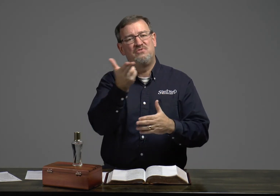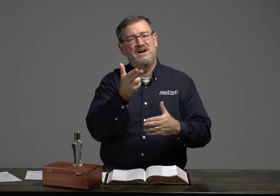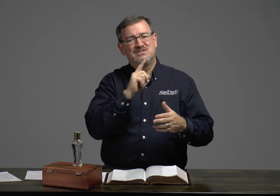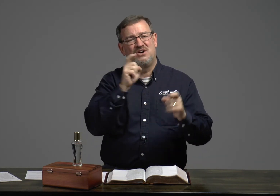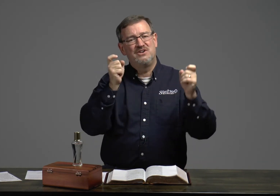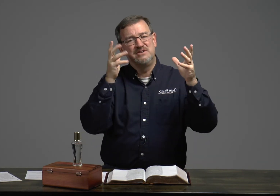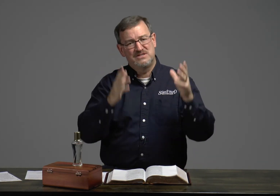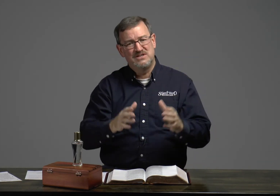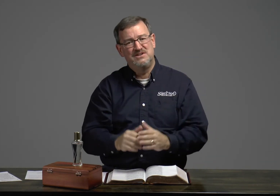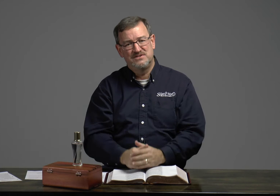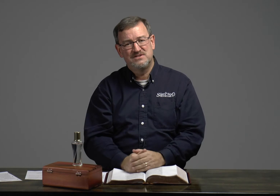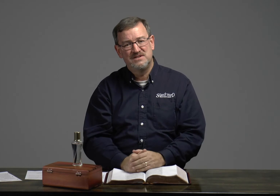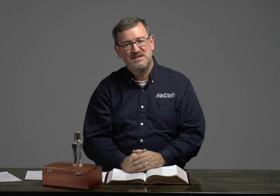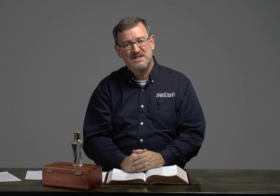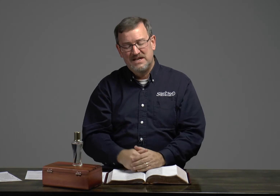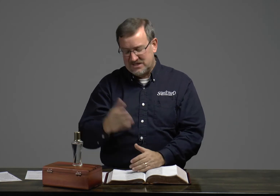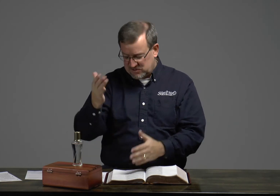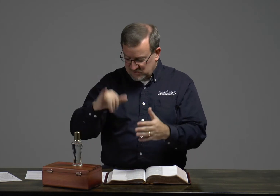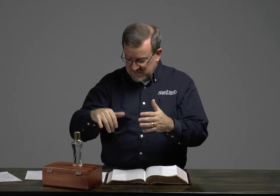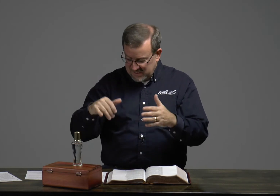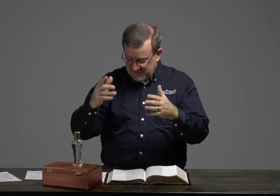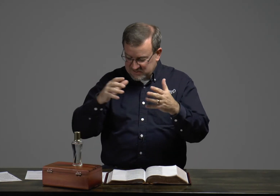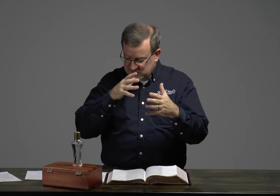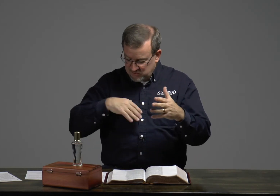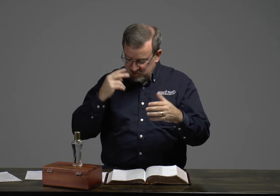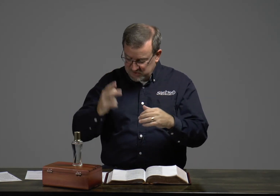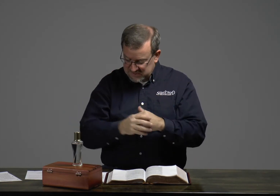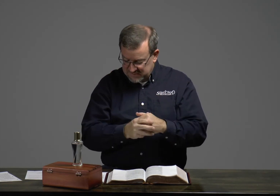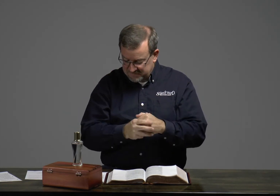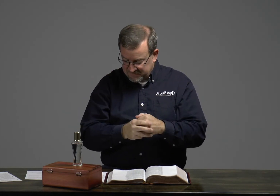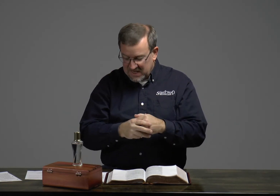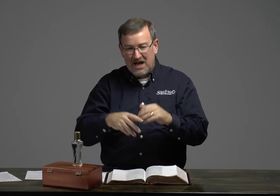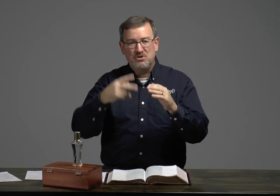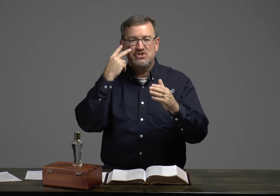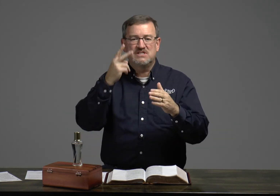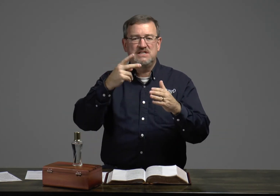us are sinners. And so this is the woman we see. I want you to see